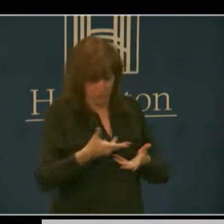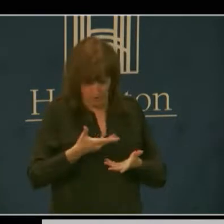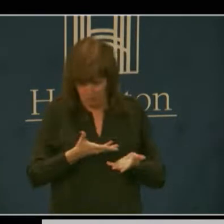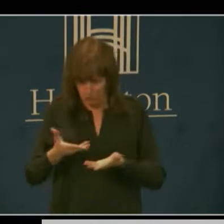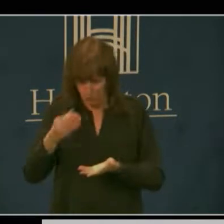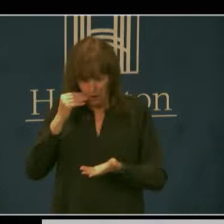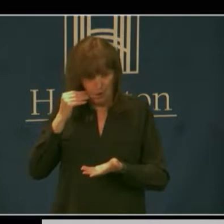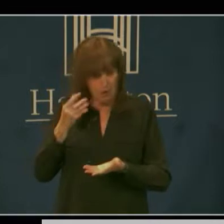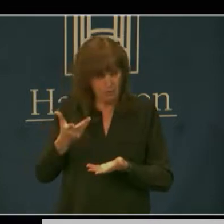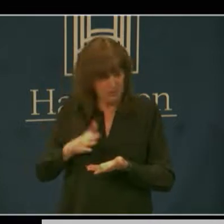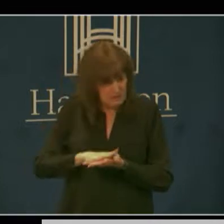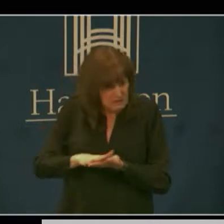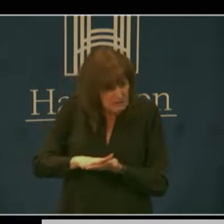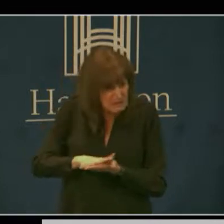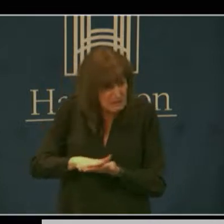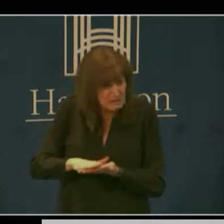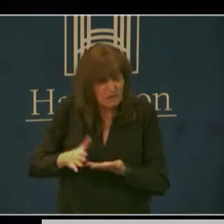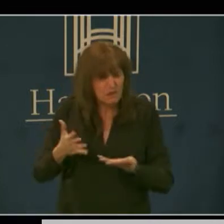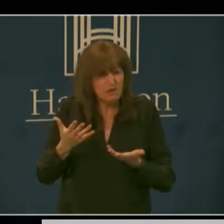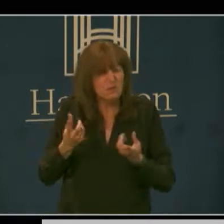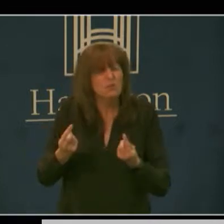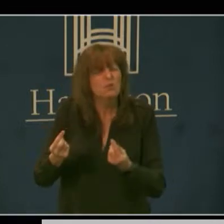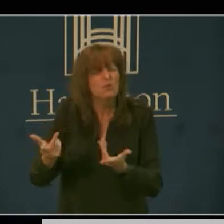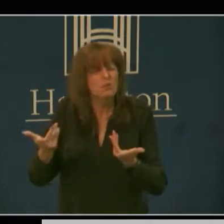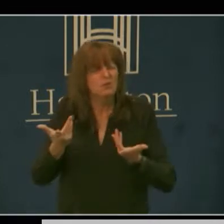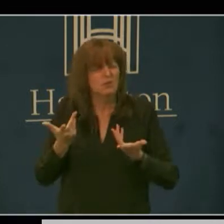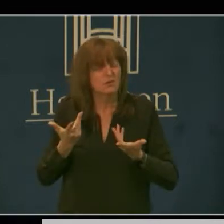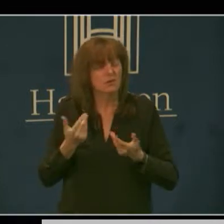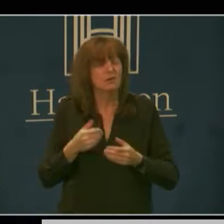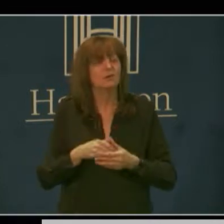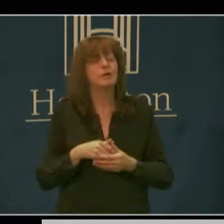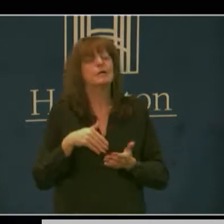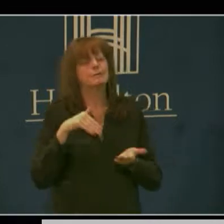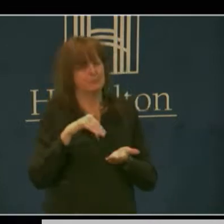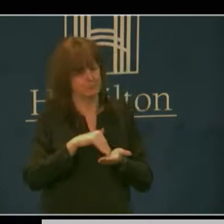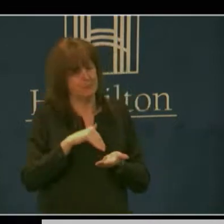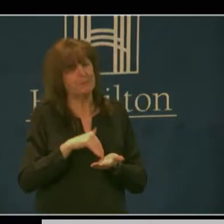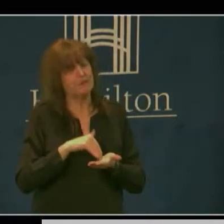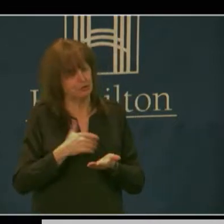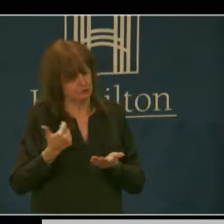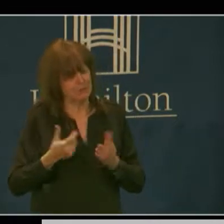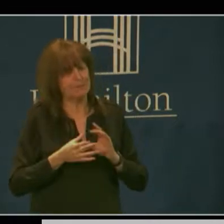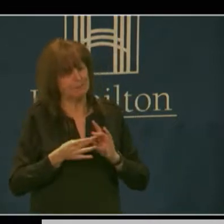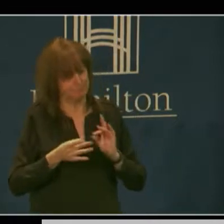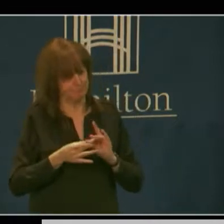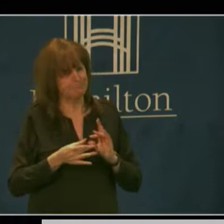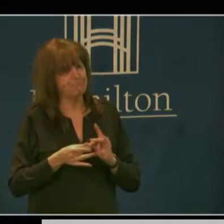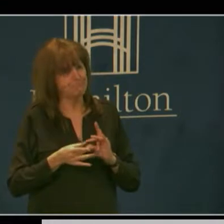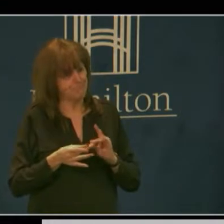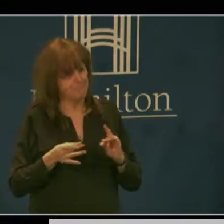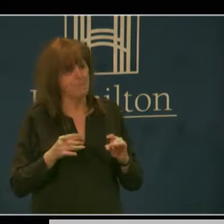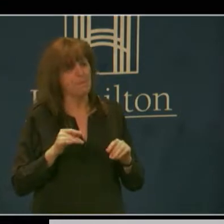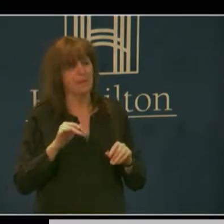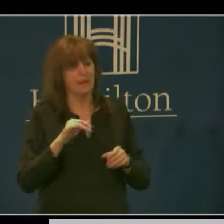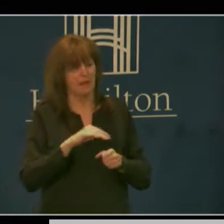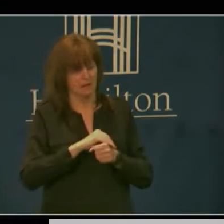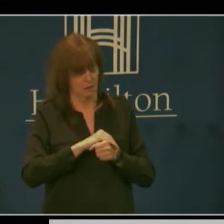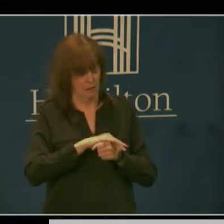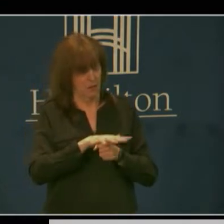Thanks, Mike. So I'm going to reiterate, we know enough about this virus that we know how it gets transmitted from one person to